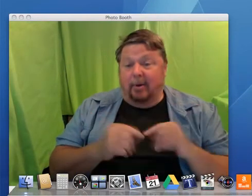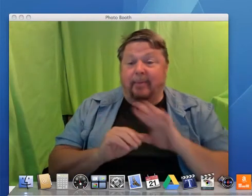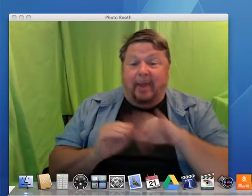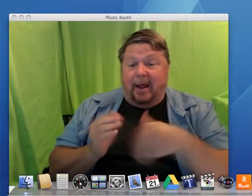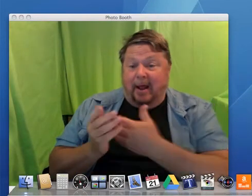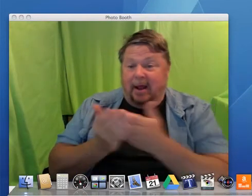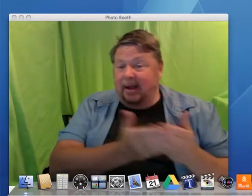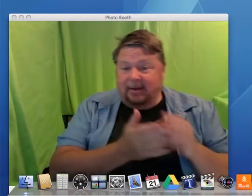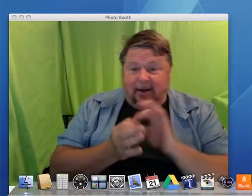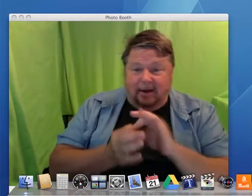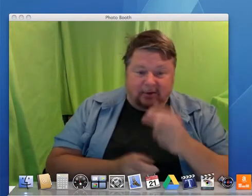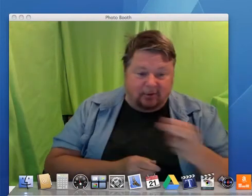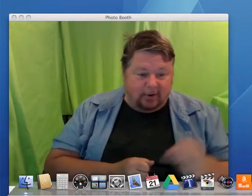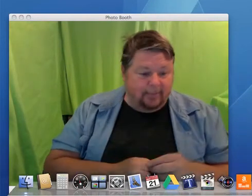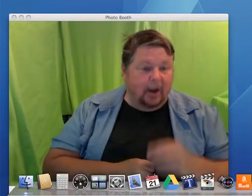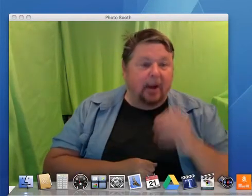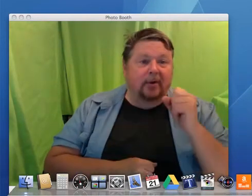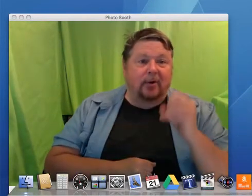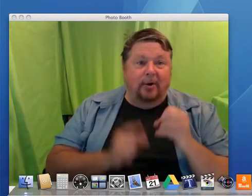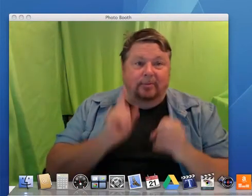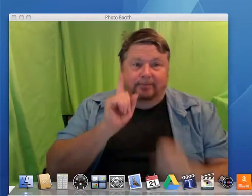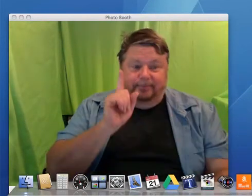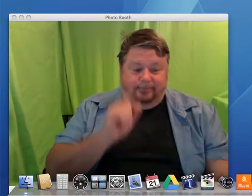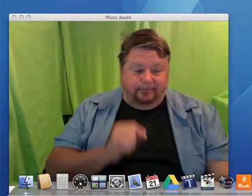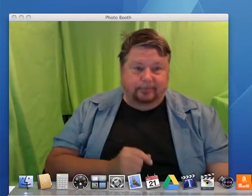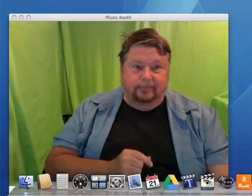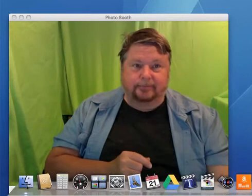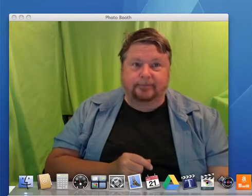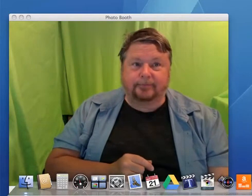Anyway, that's the history. So,